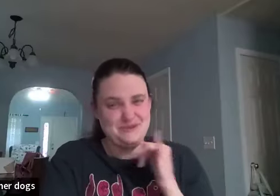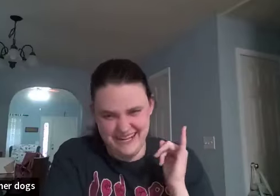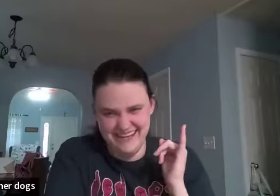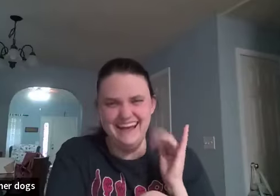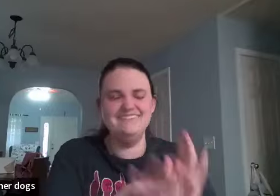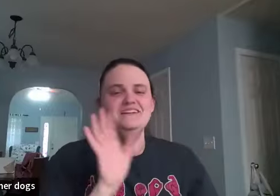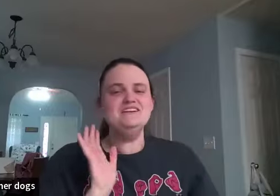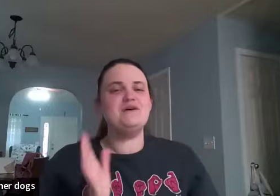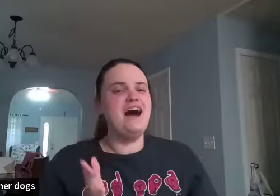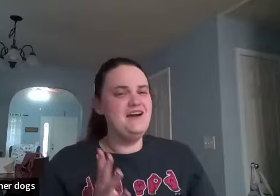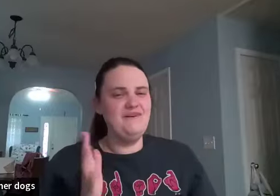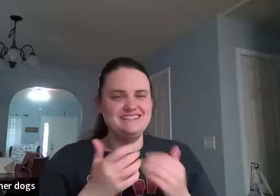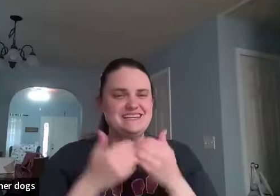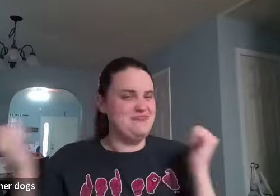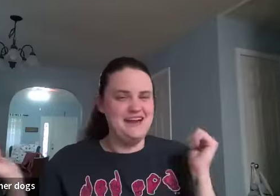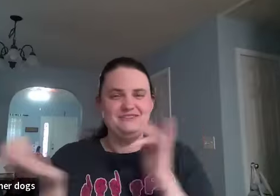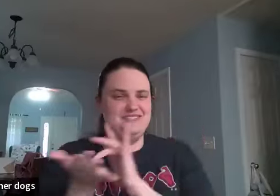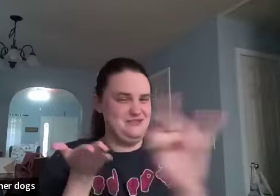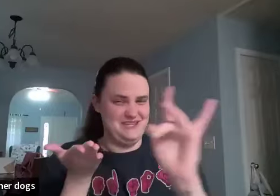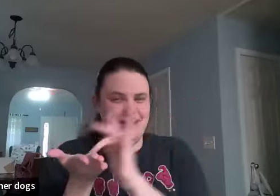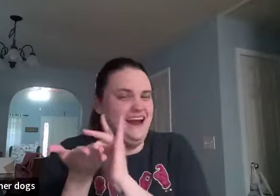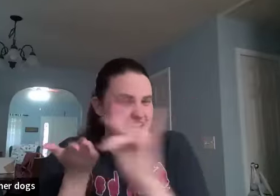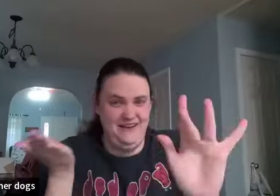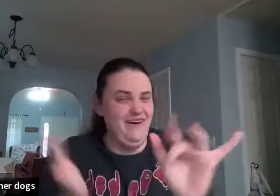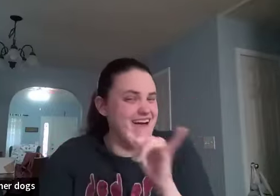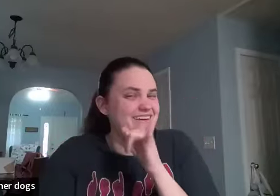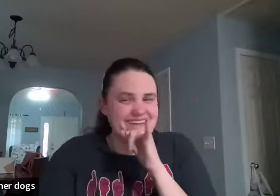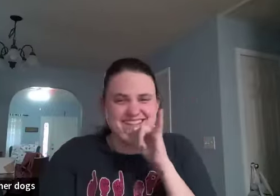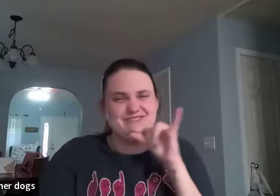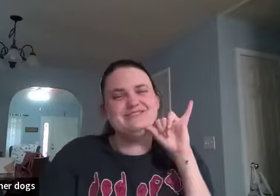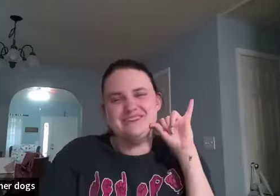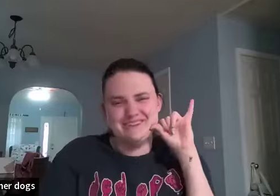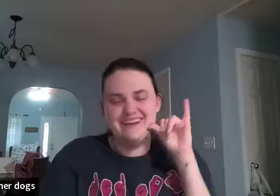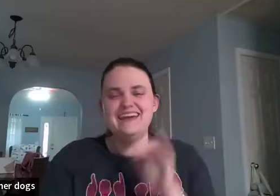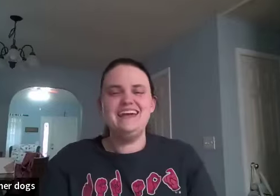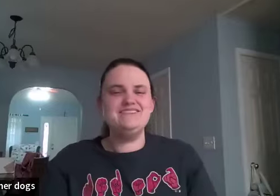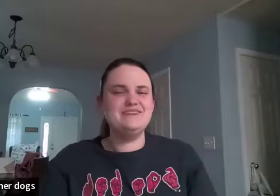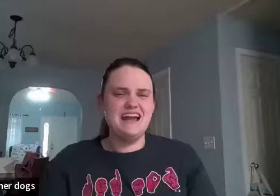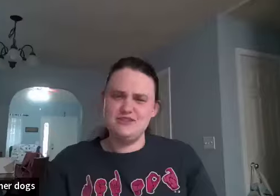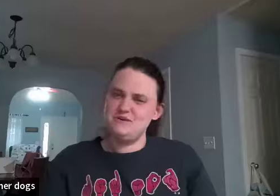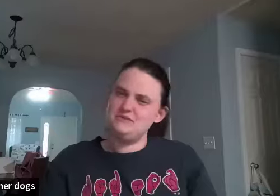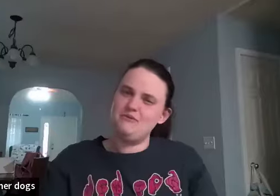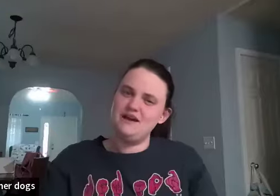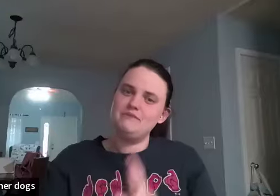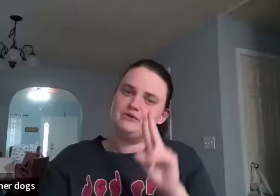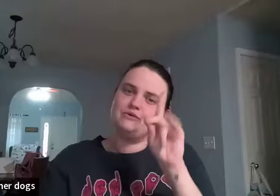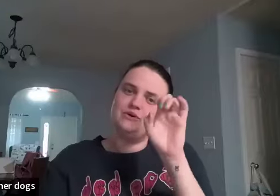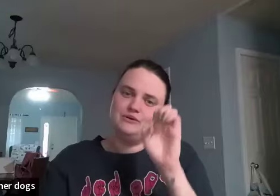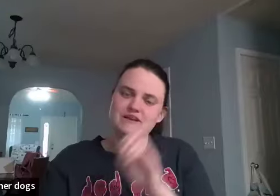rude. So I don't do this one at all. I always do rude. Even when I have other people go, what? I'm like, rude. And they'll